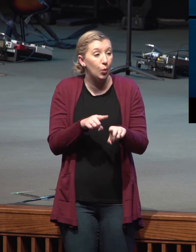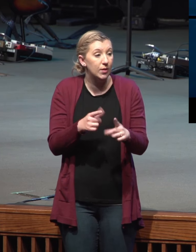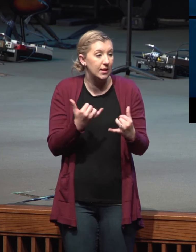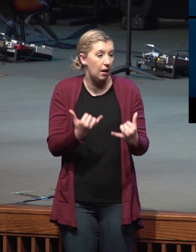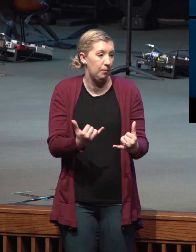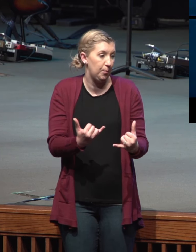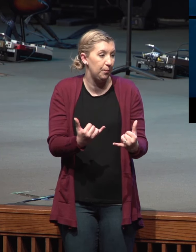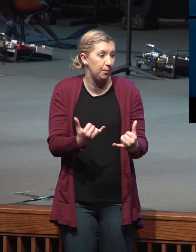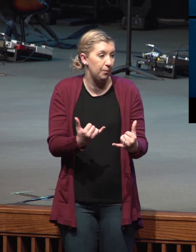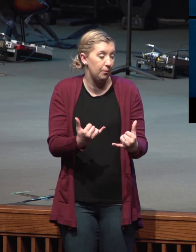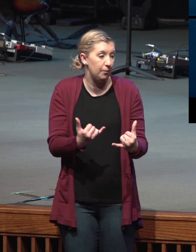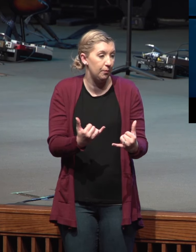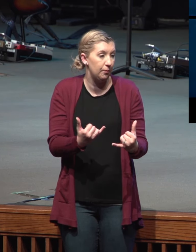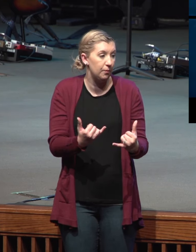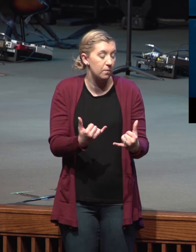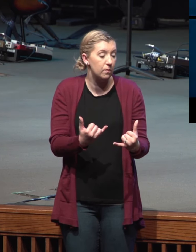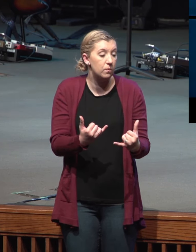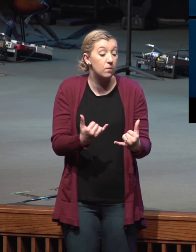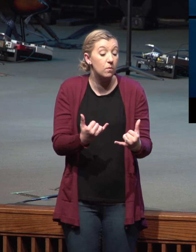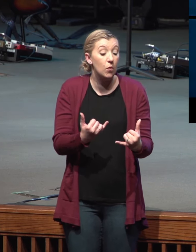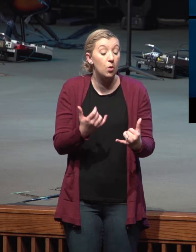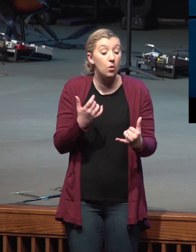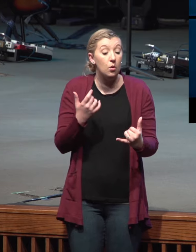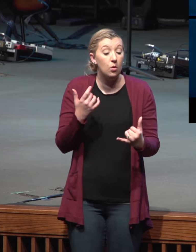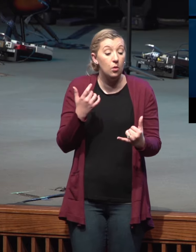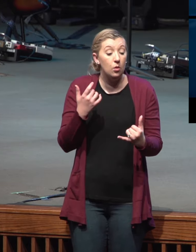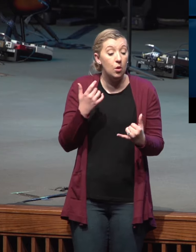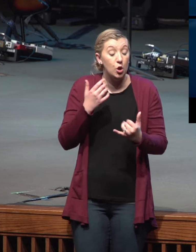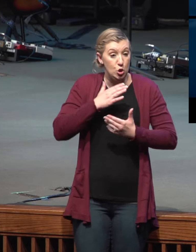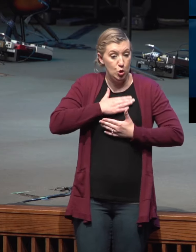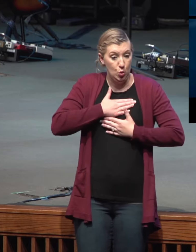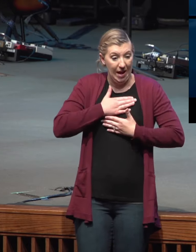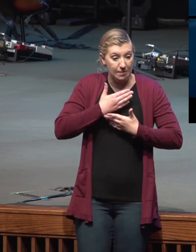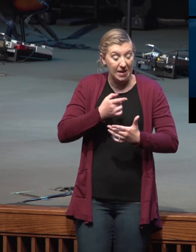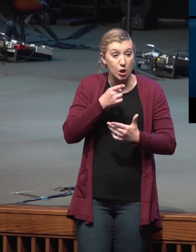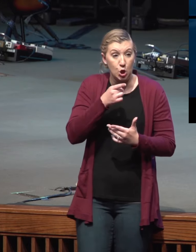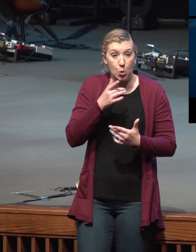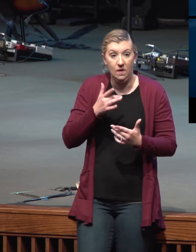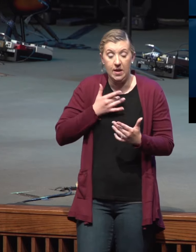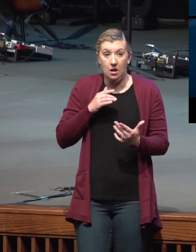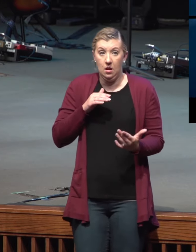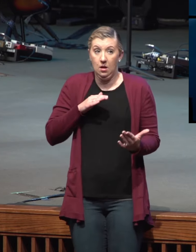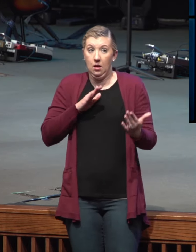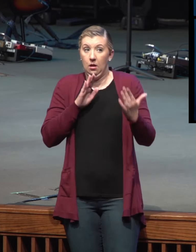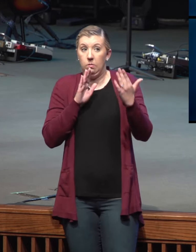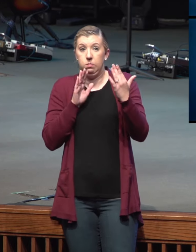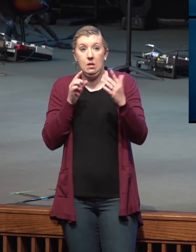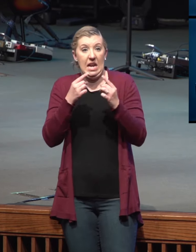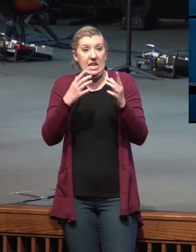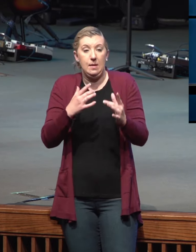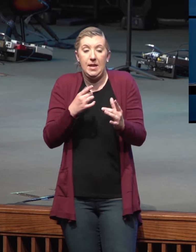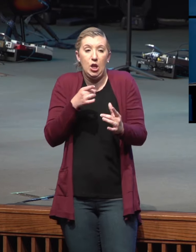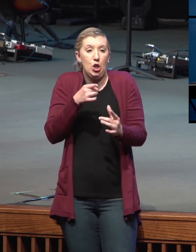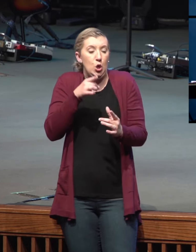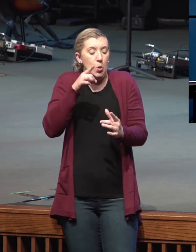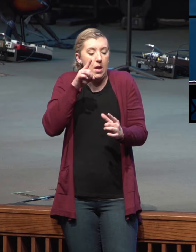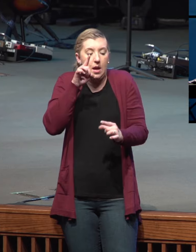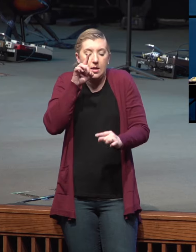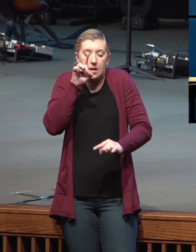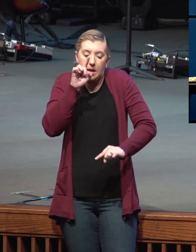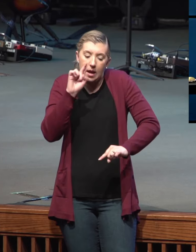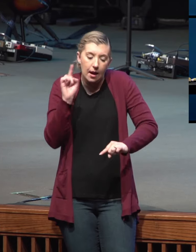today to admit you are up against an enemy that you